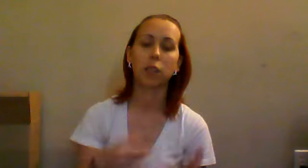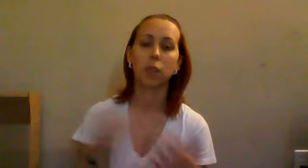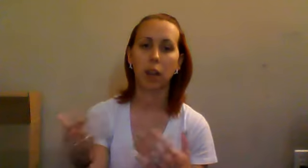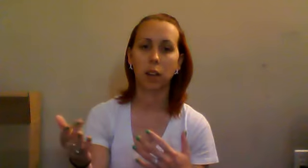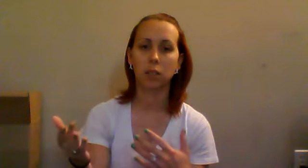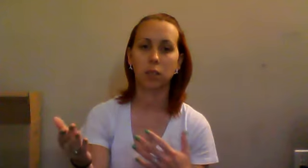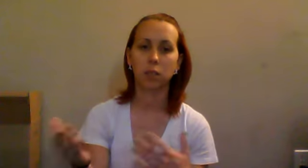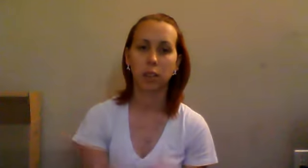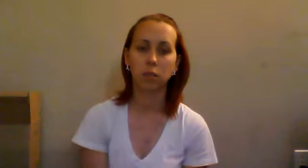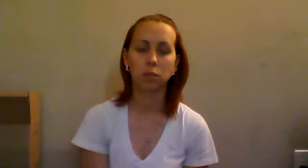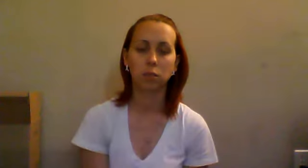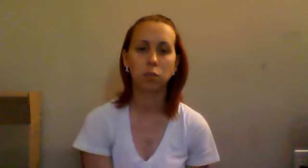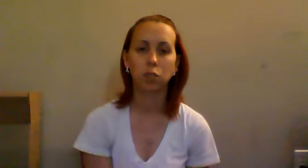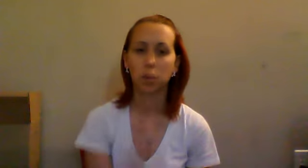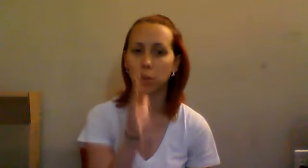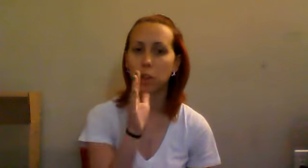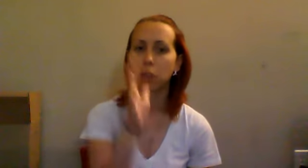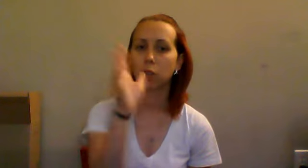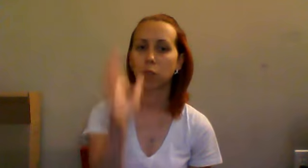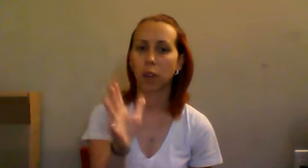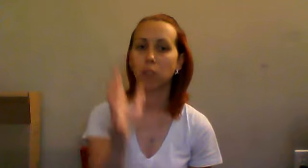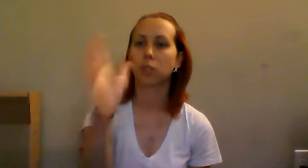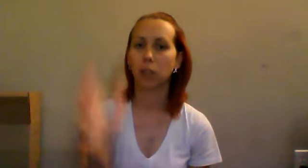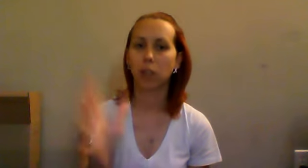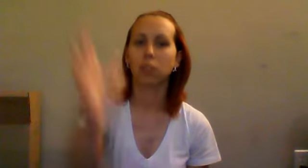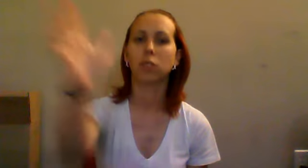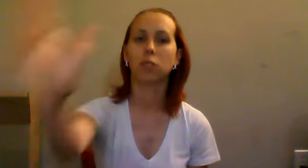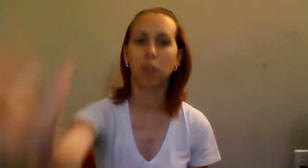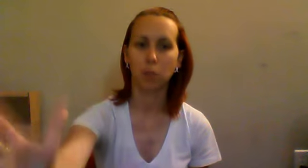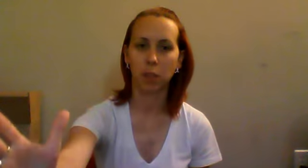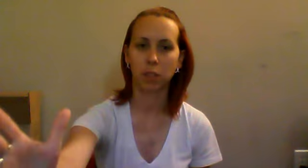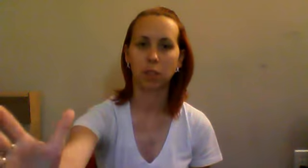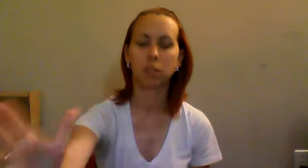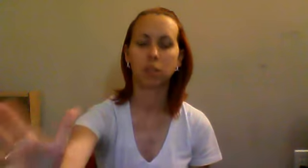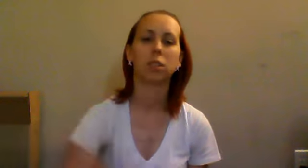add a second jump. Great grandmother.